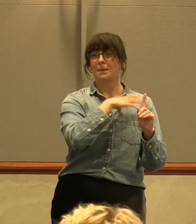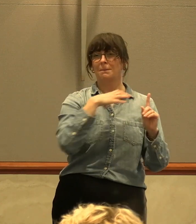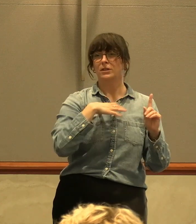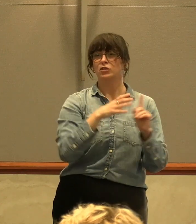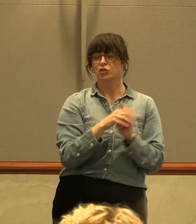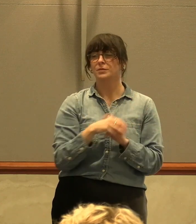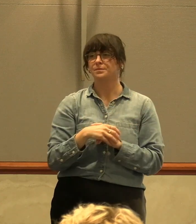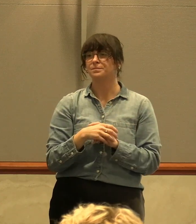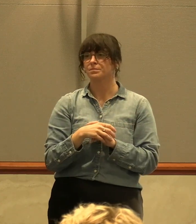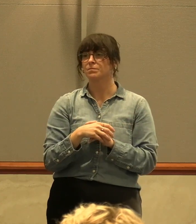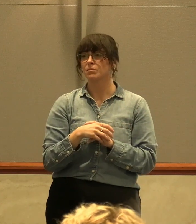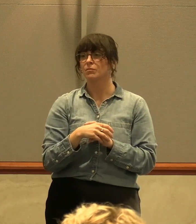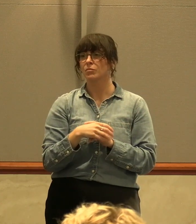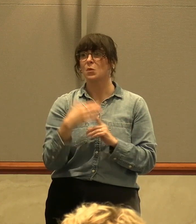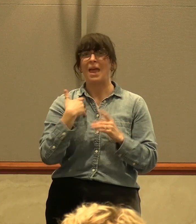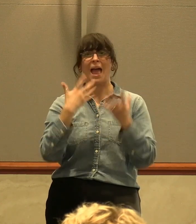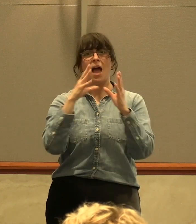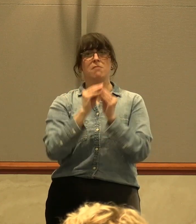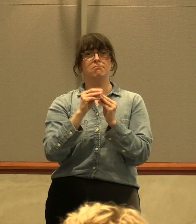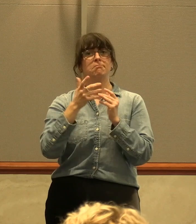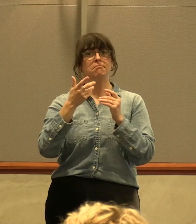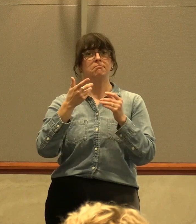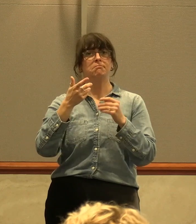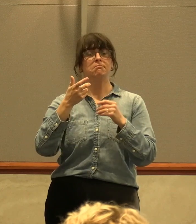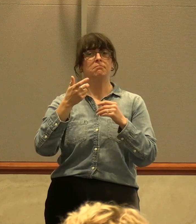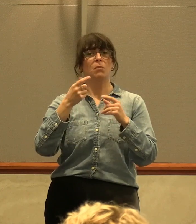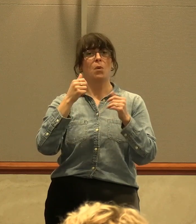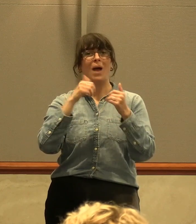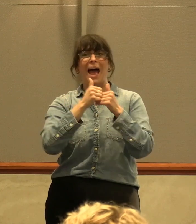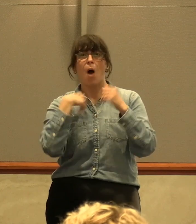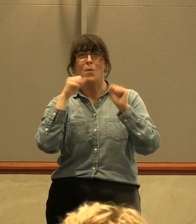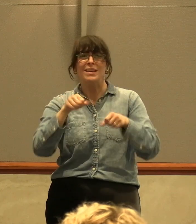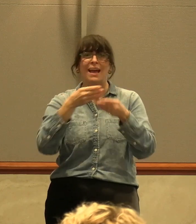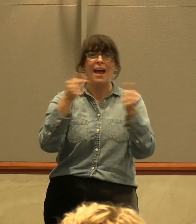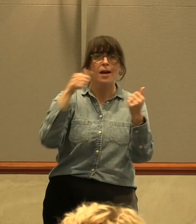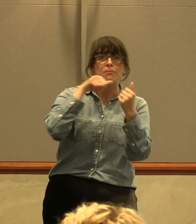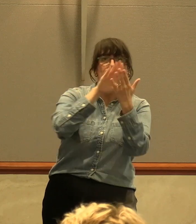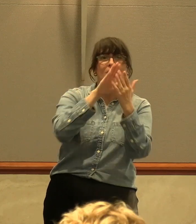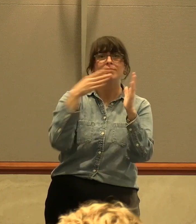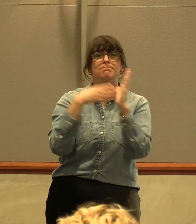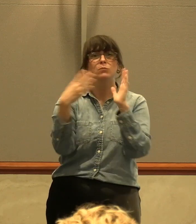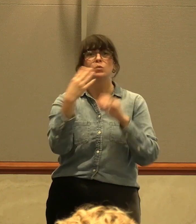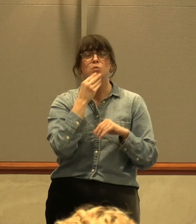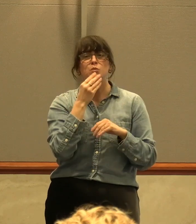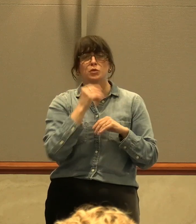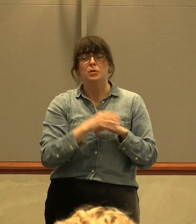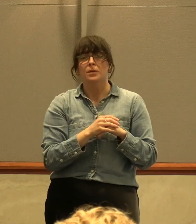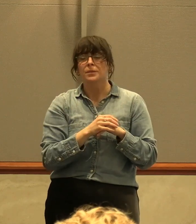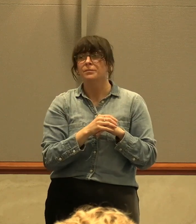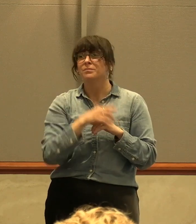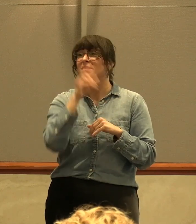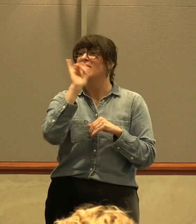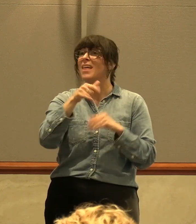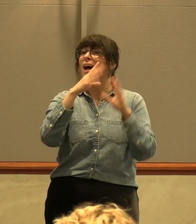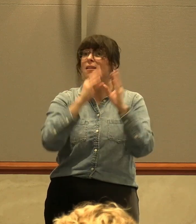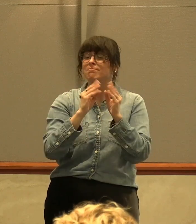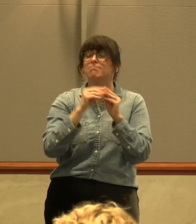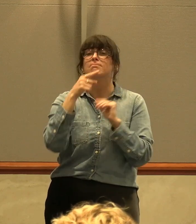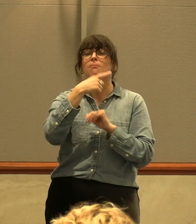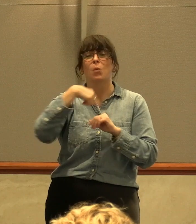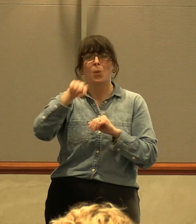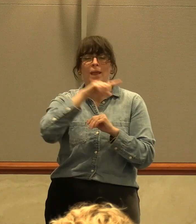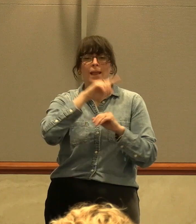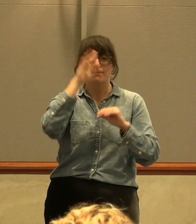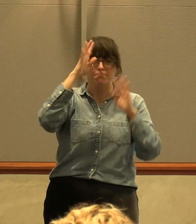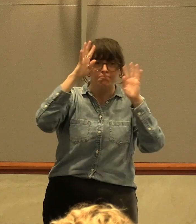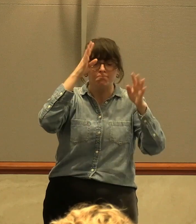hearing on anti-Semitism and what we can do about it. And at that hearing, we developed